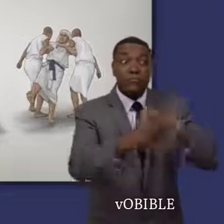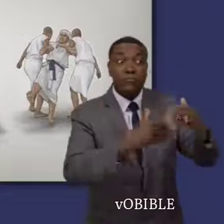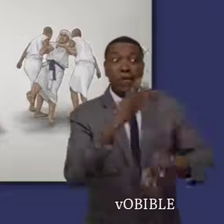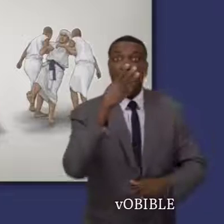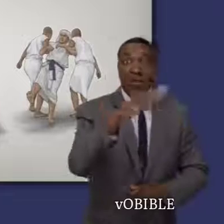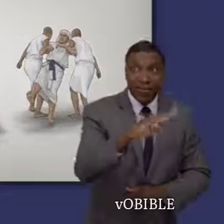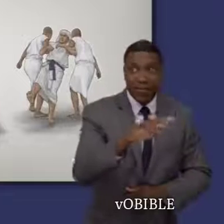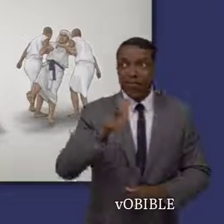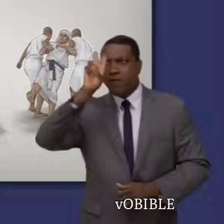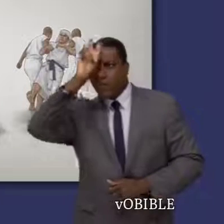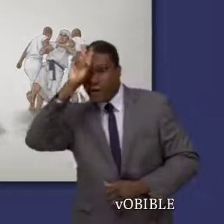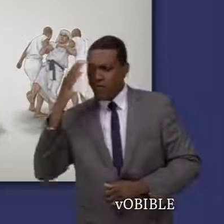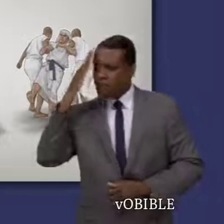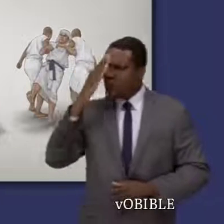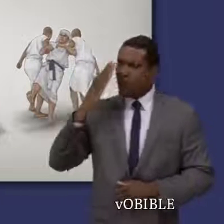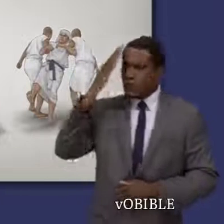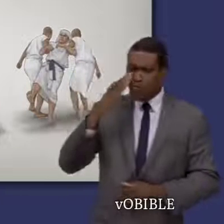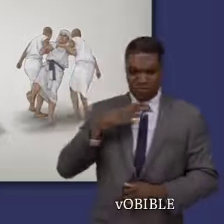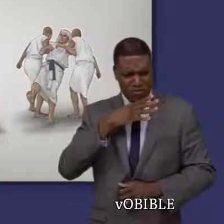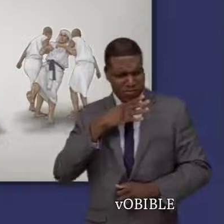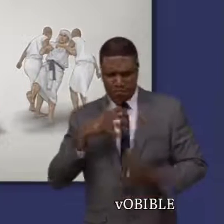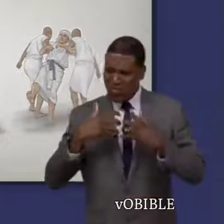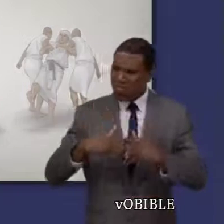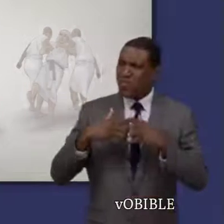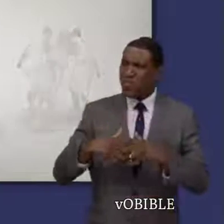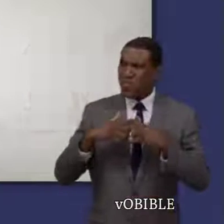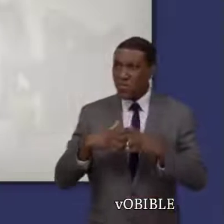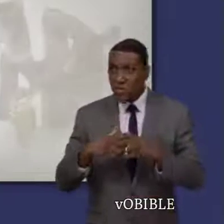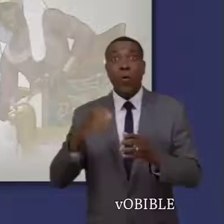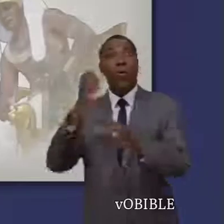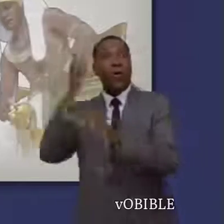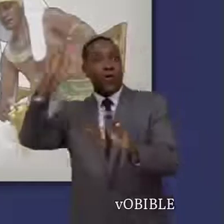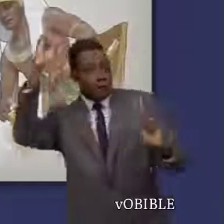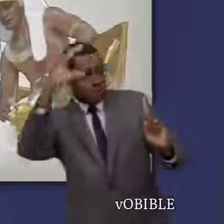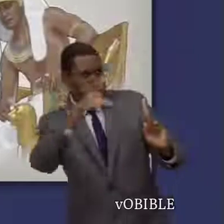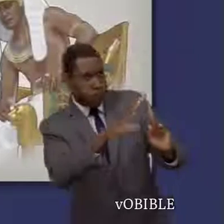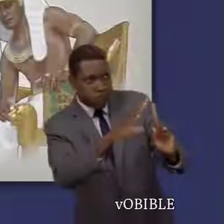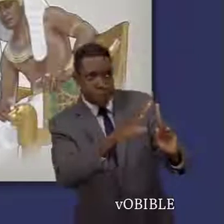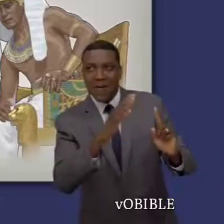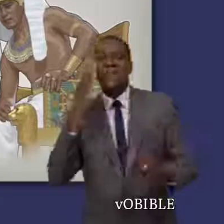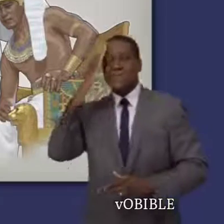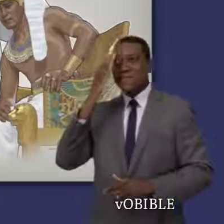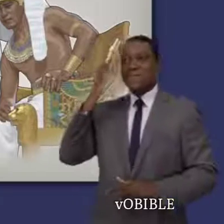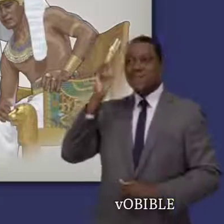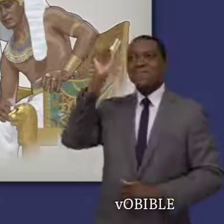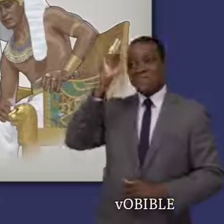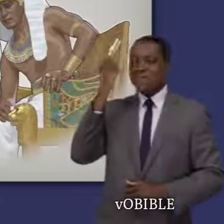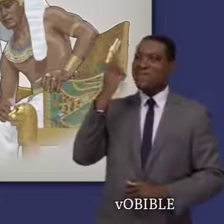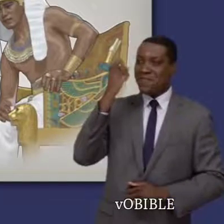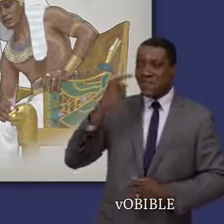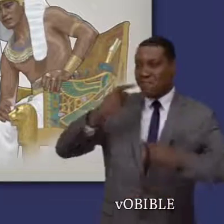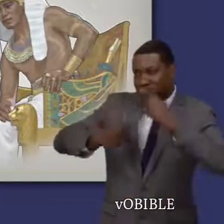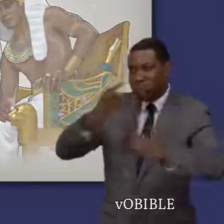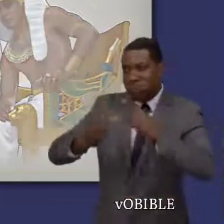imprisoned. When Joseph is 30 years old and still a prisoner, he interprets Pharaoh's dreams with the